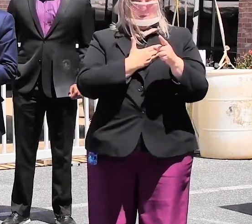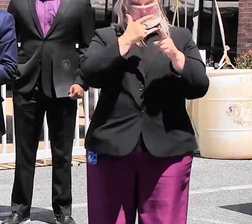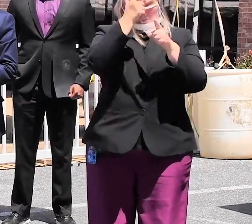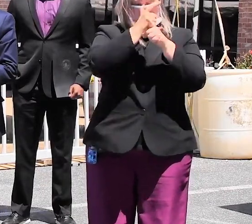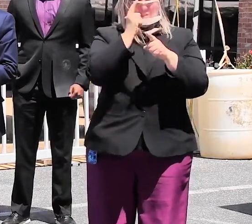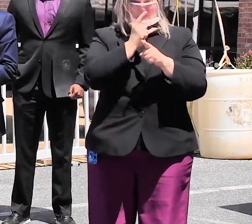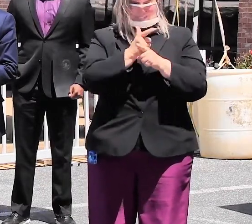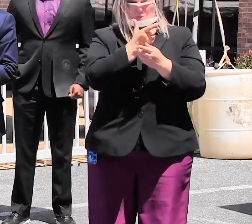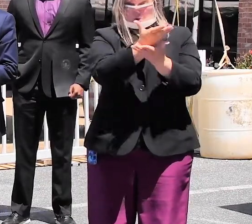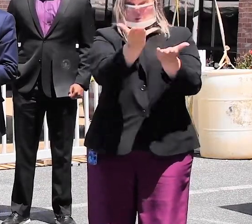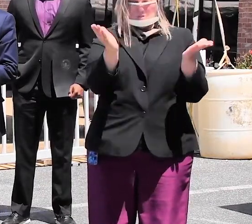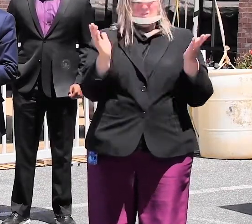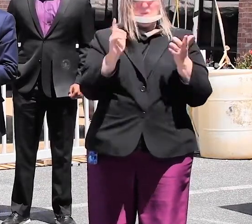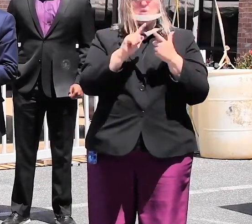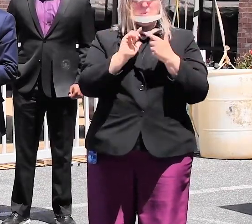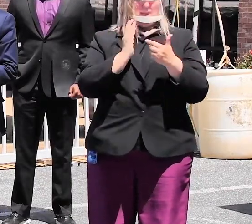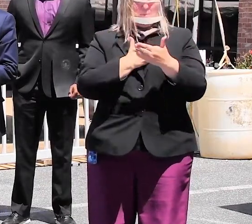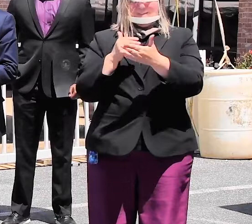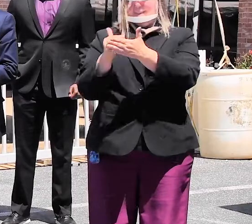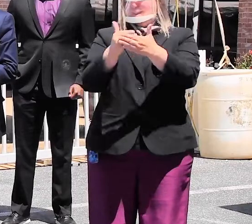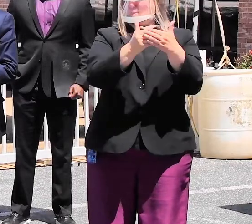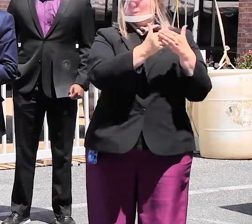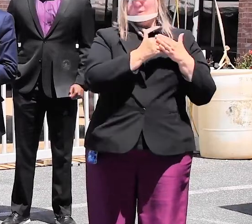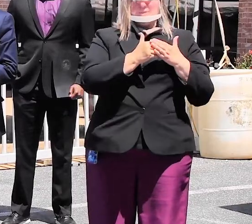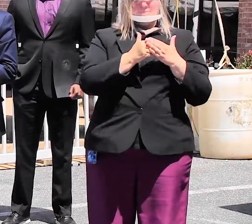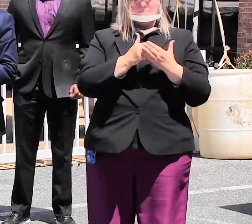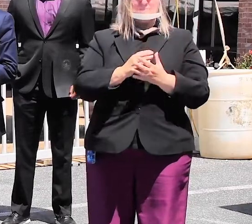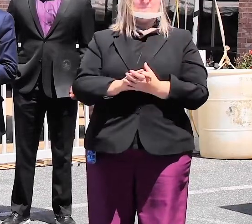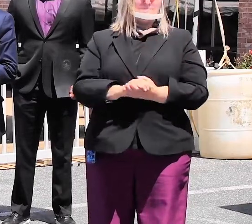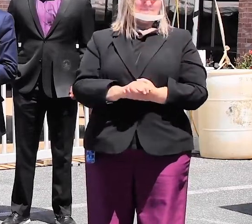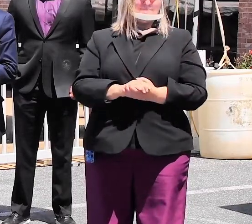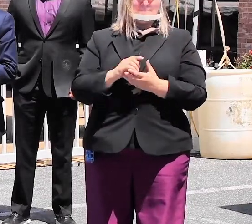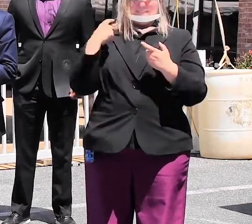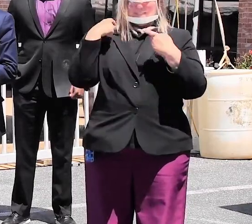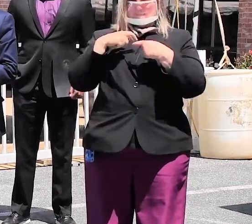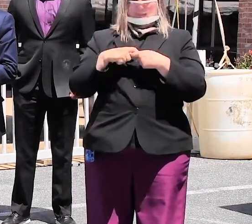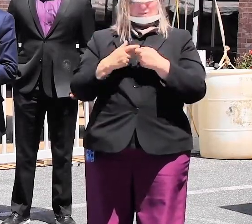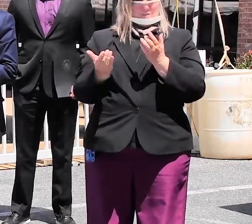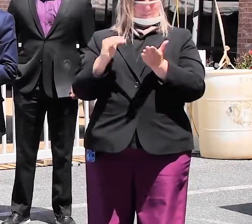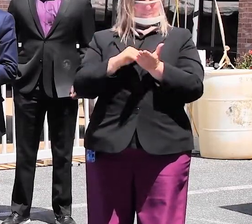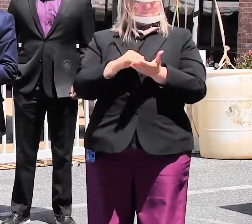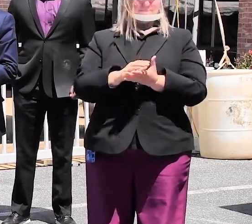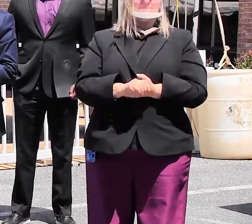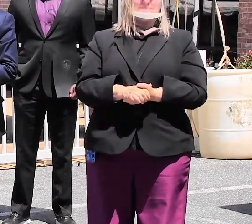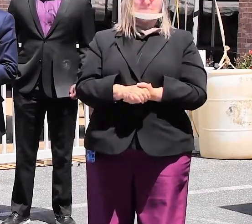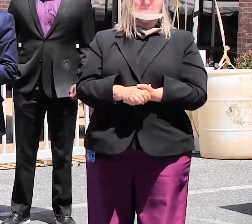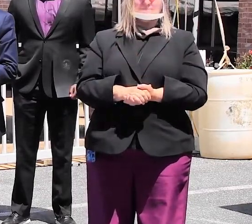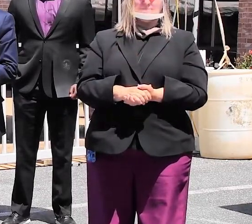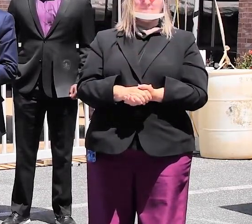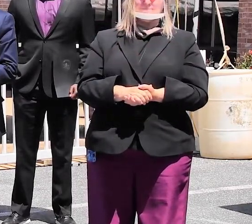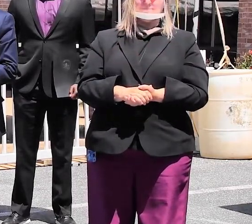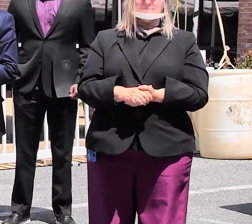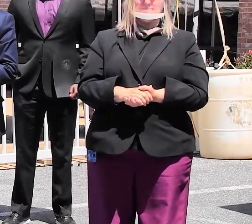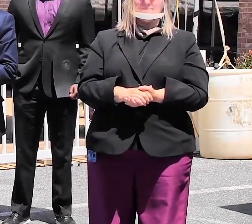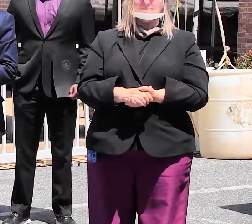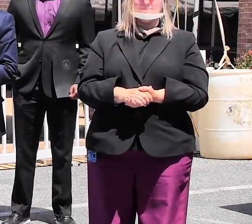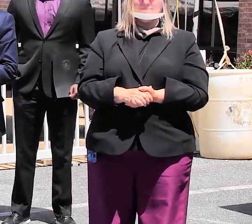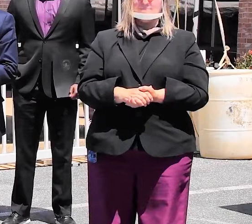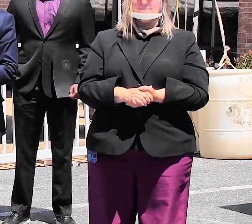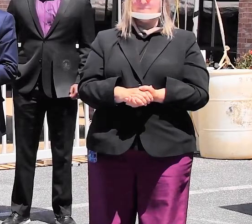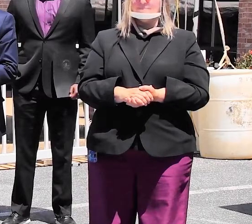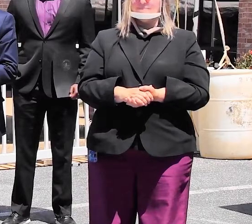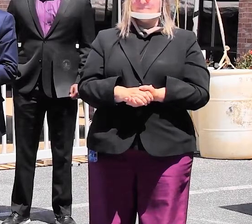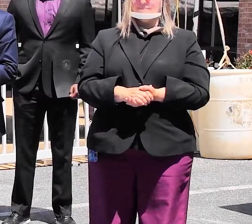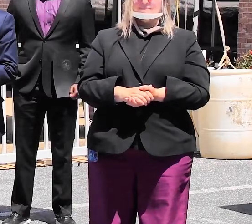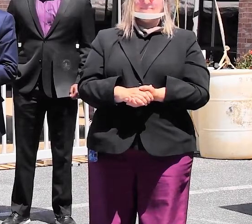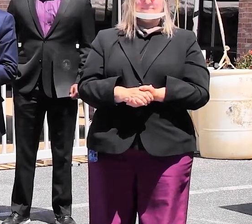and sisters, to our neighbors. Por eso, queridos hermanos y hermanas, jamás percamos la esperanza